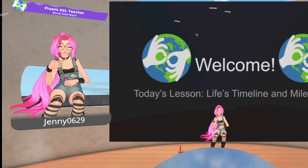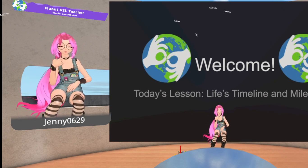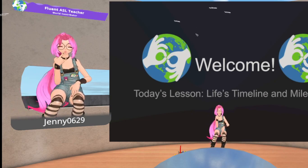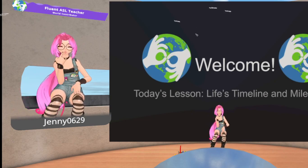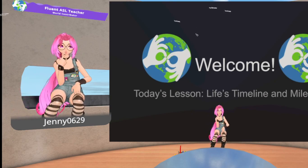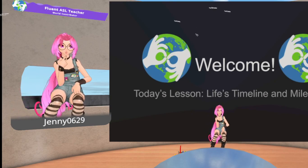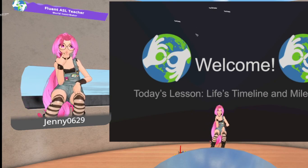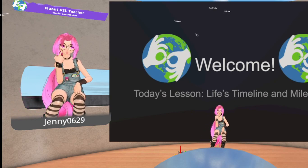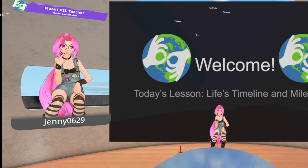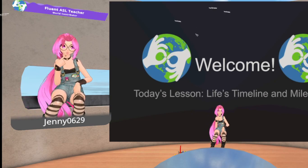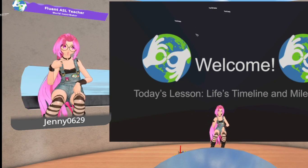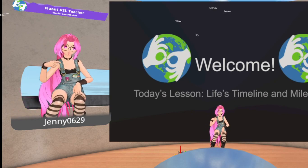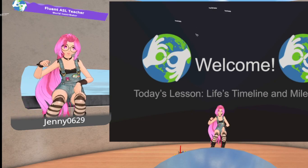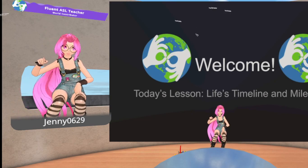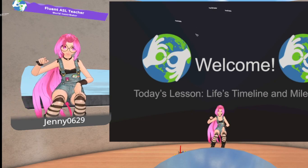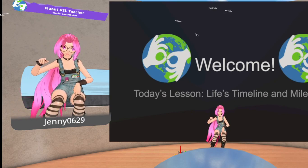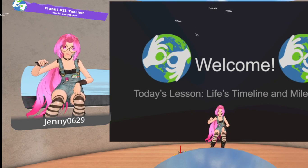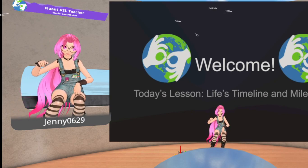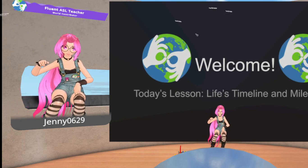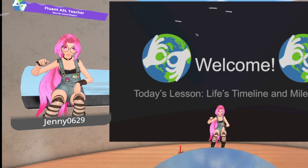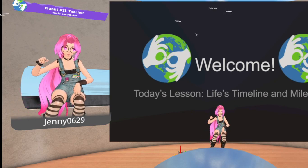should, that's just your face. So